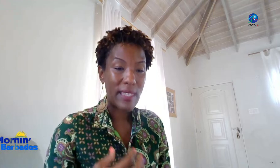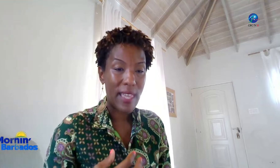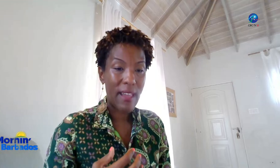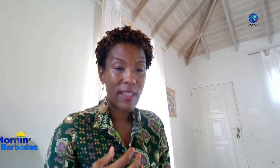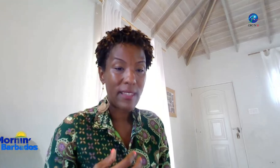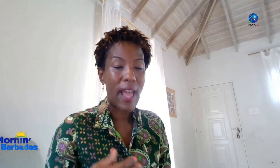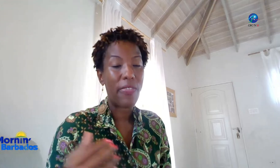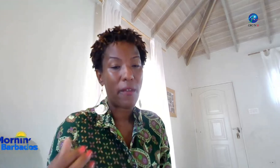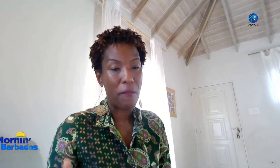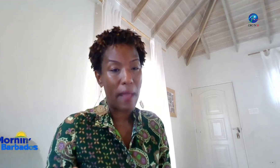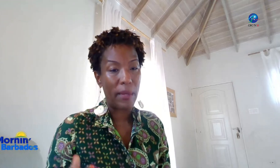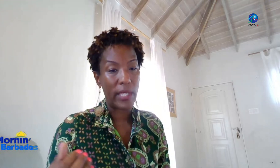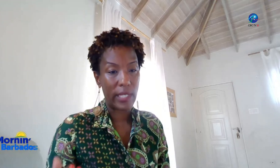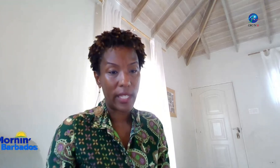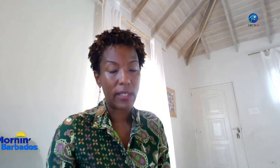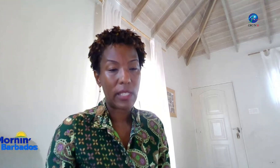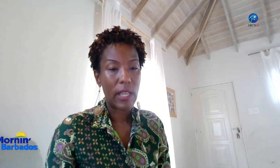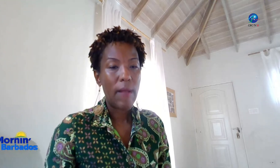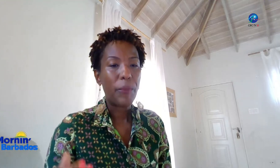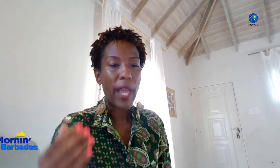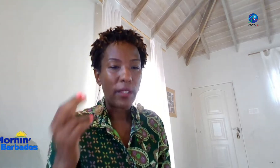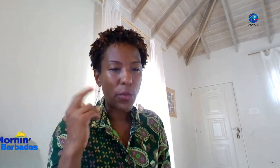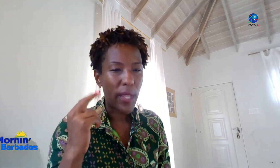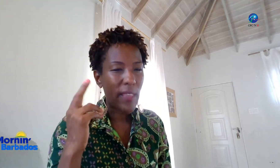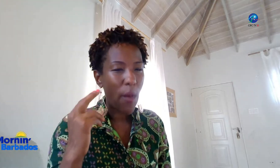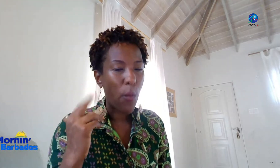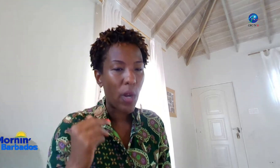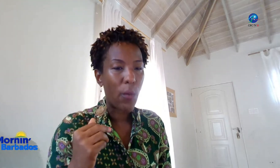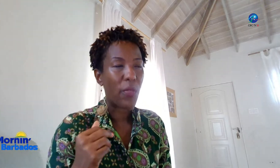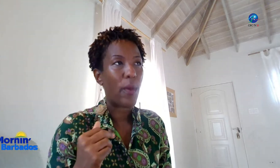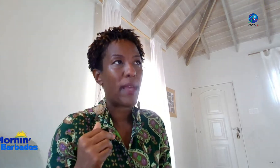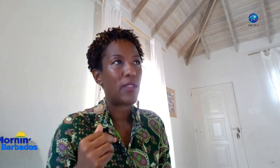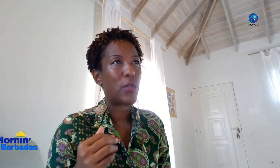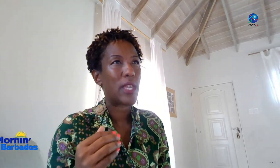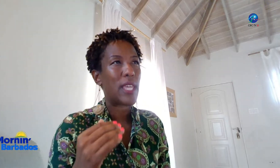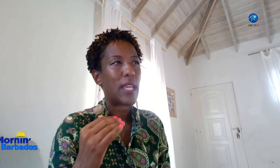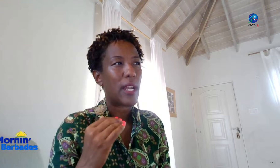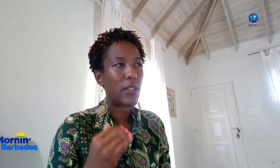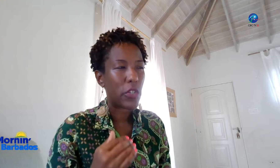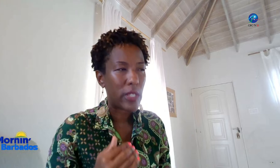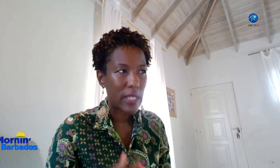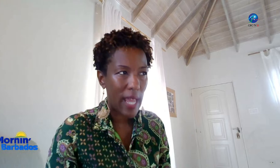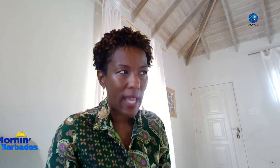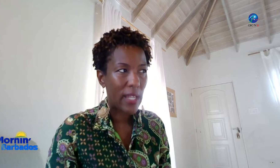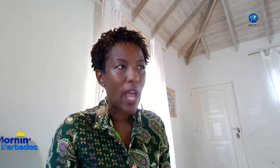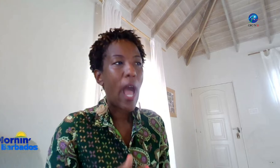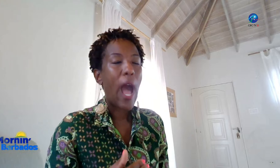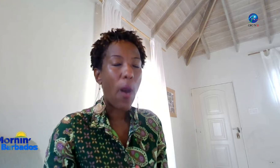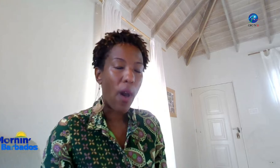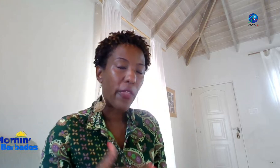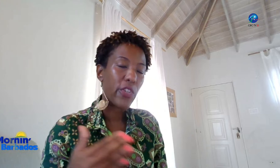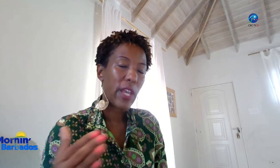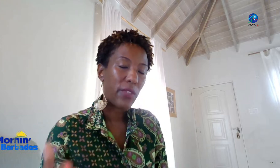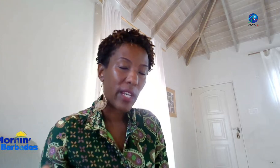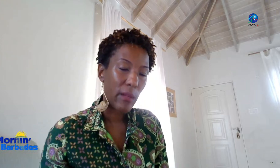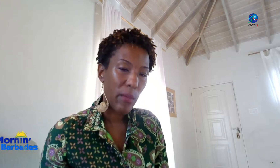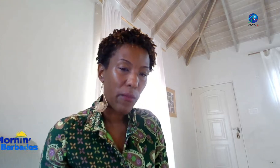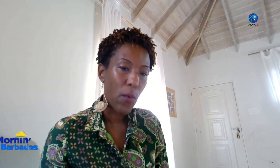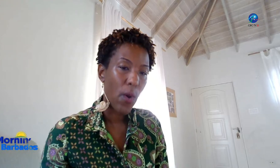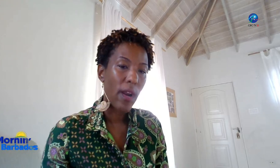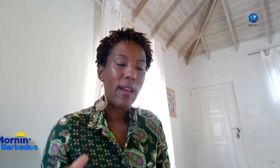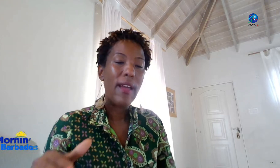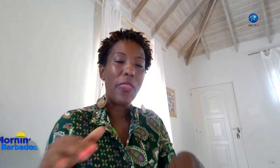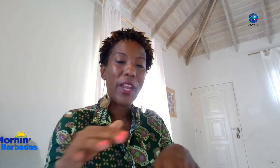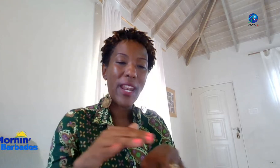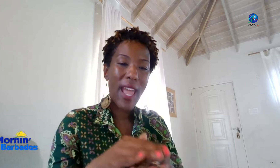is meets theirs and their families' needs. And doing that work with women so that they can understand how others have done